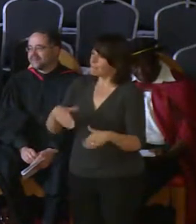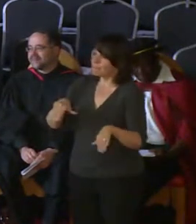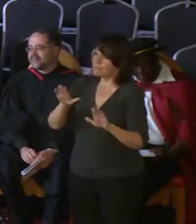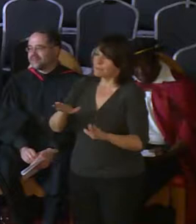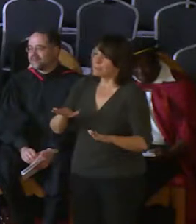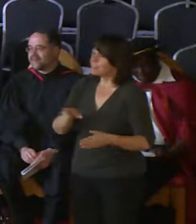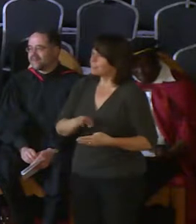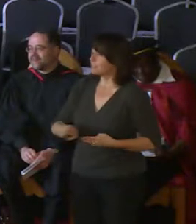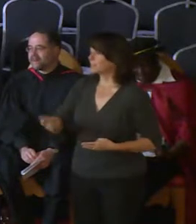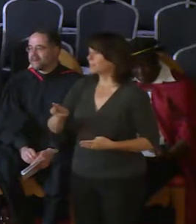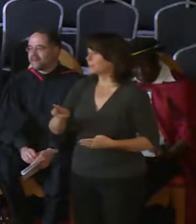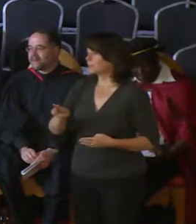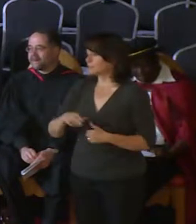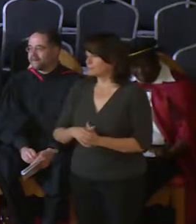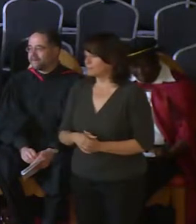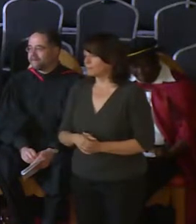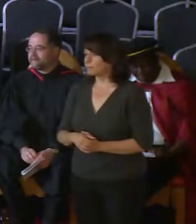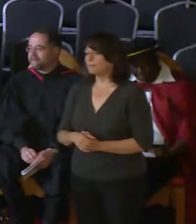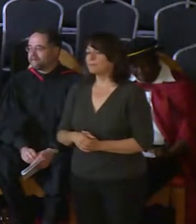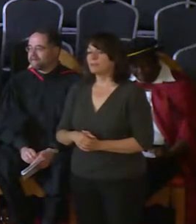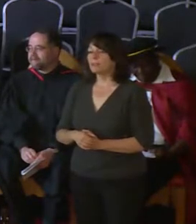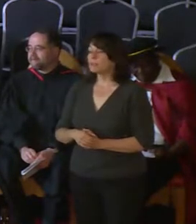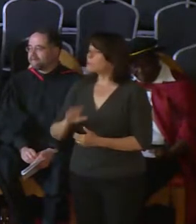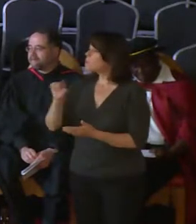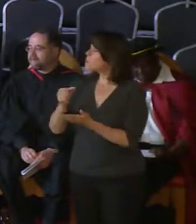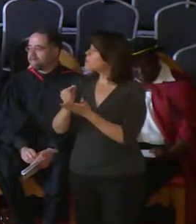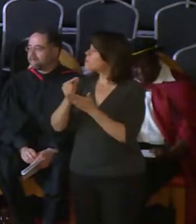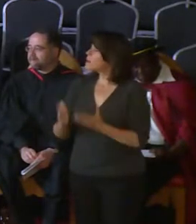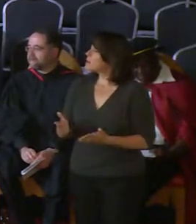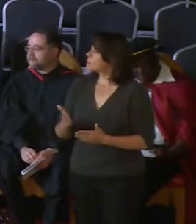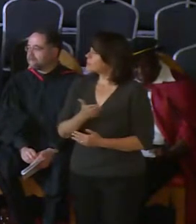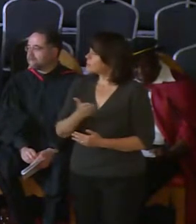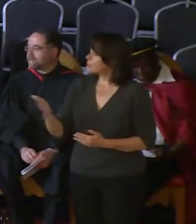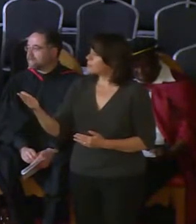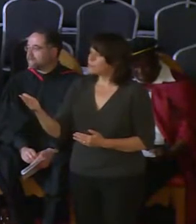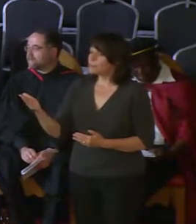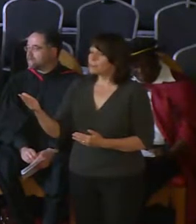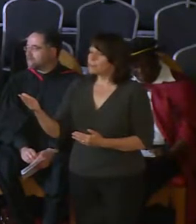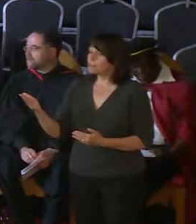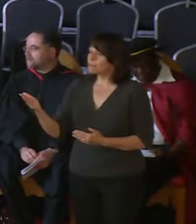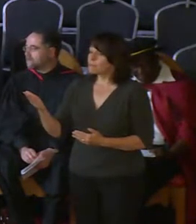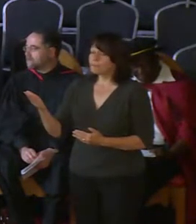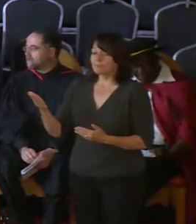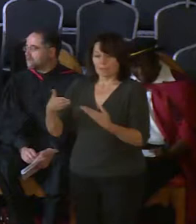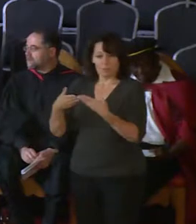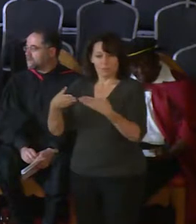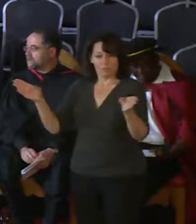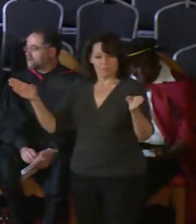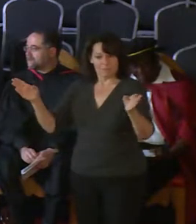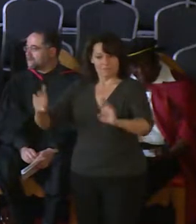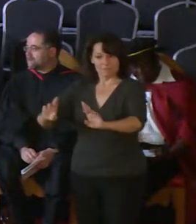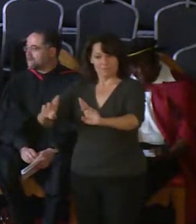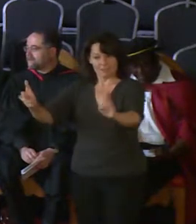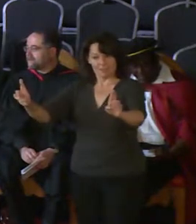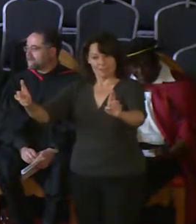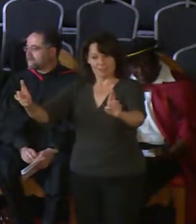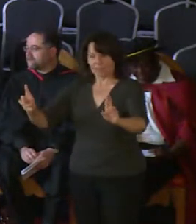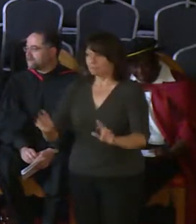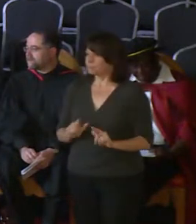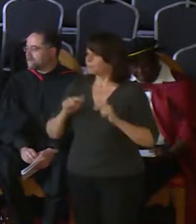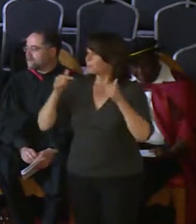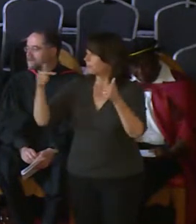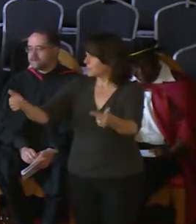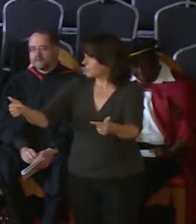fantastic institution. Graduands, your windows are waiting. It's your